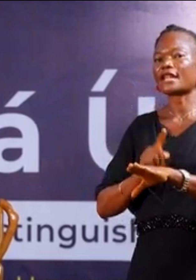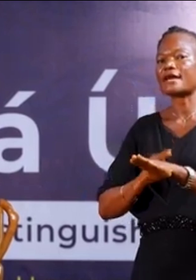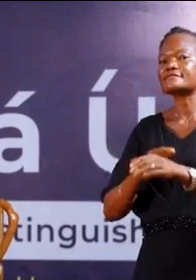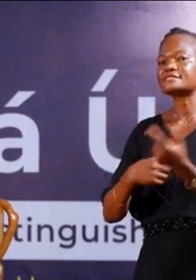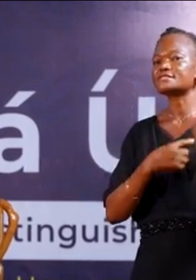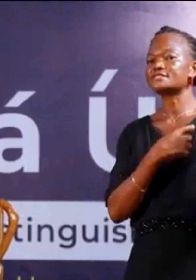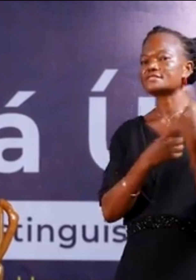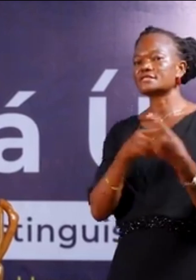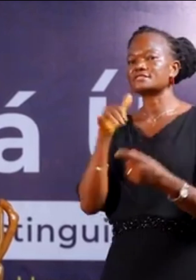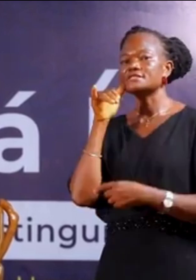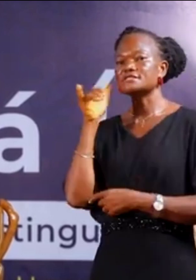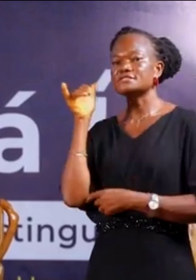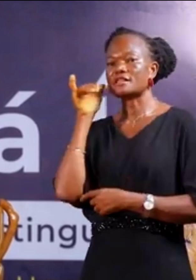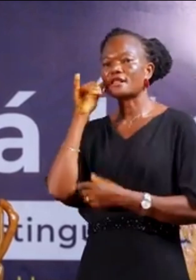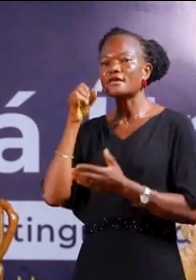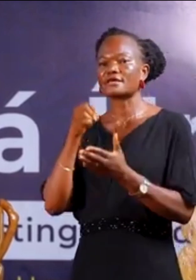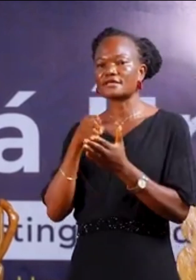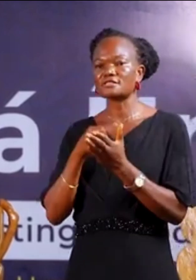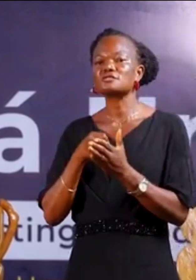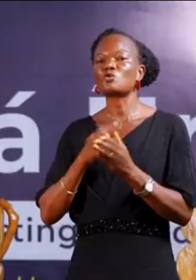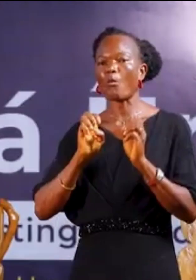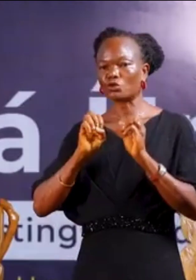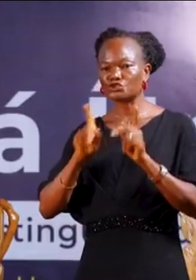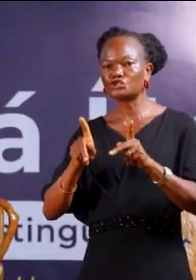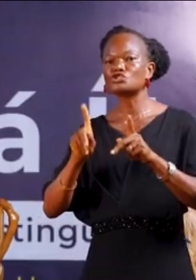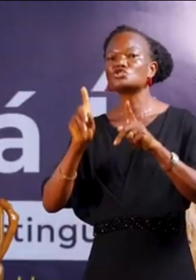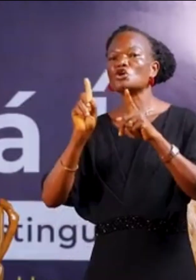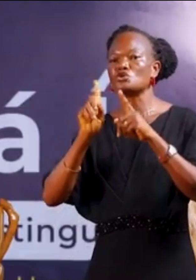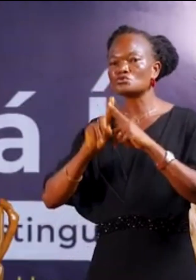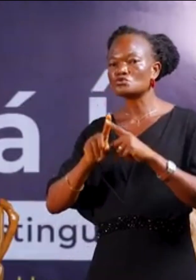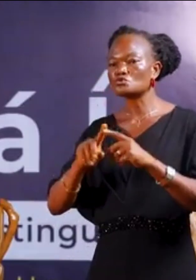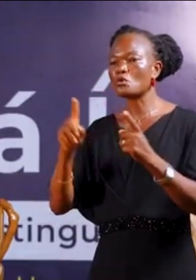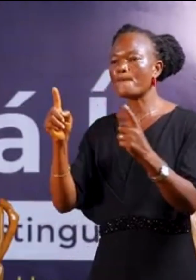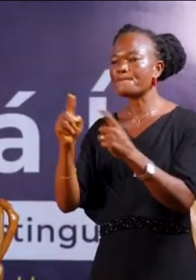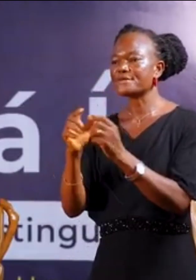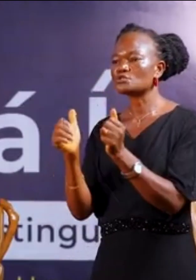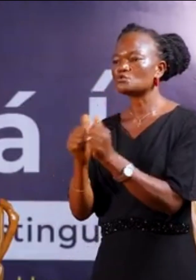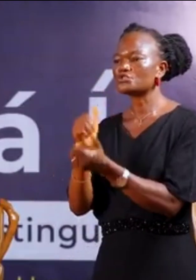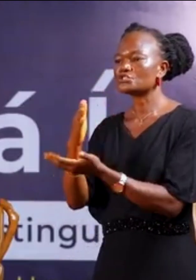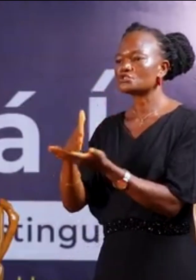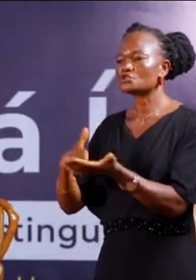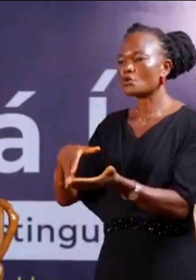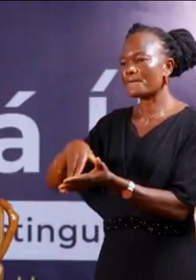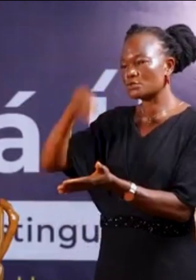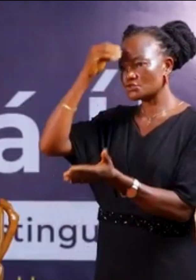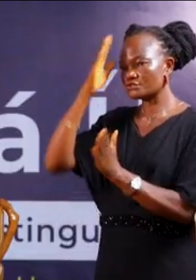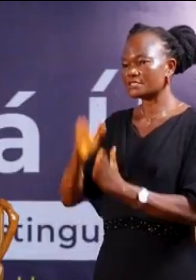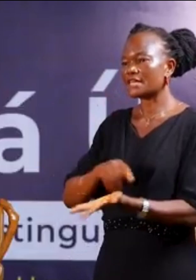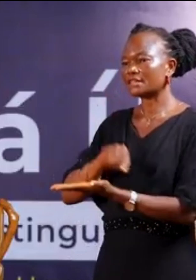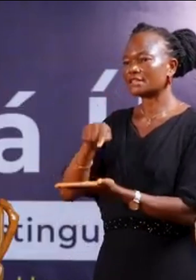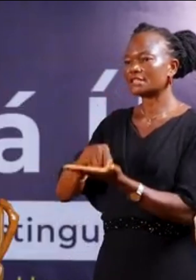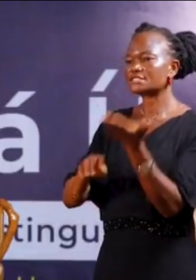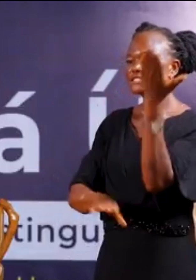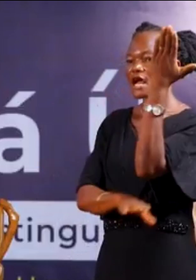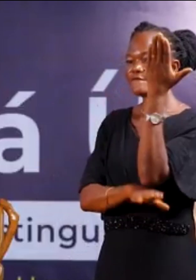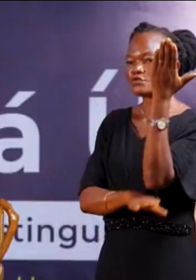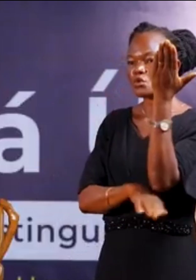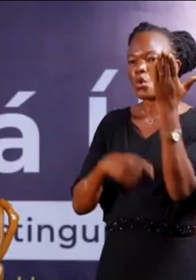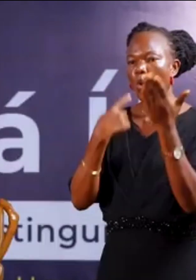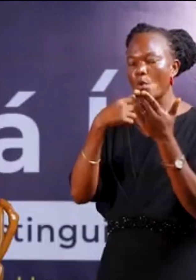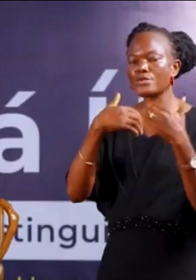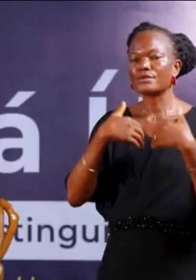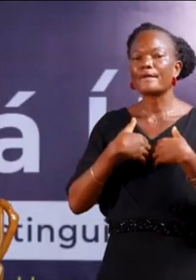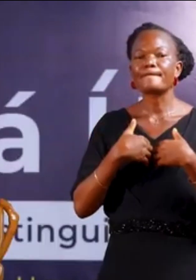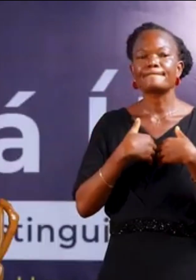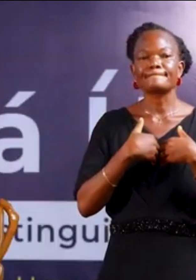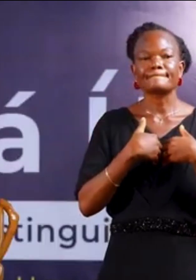opportunity to also meet some students who, this afternoon, who in many ways got me to